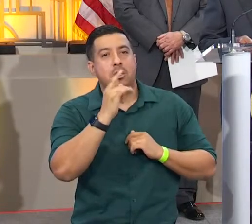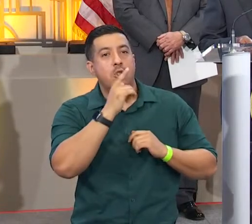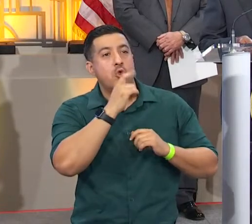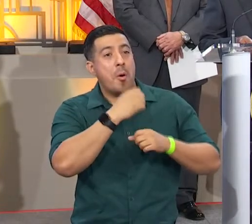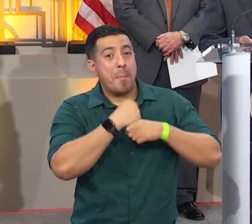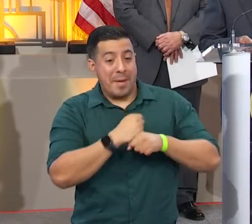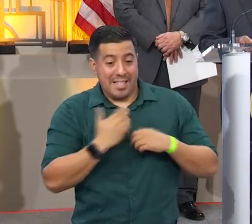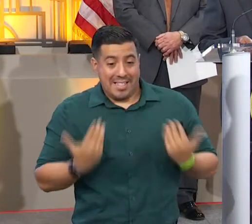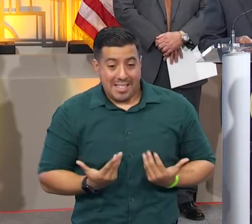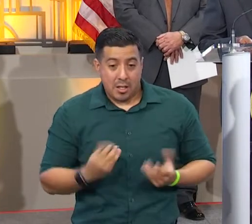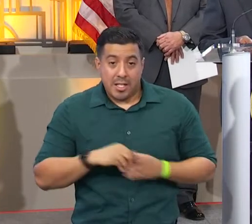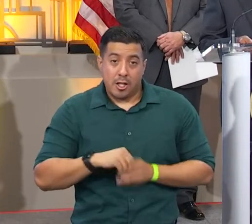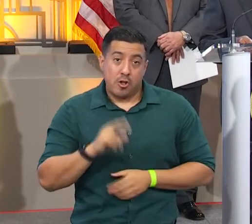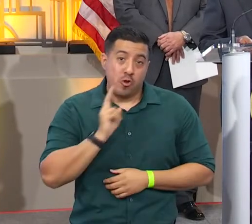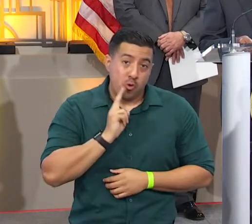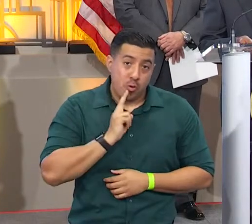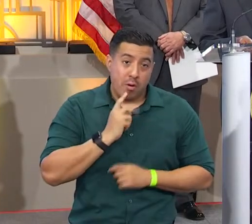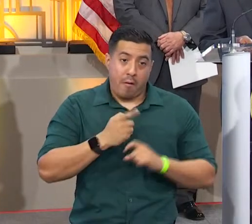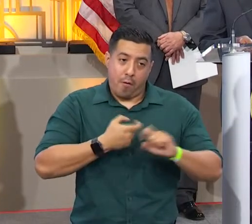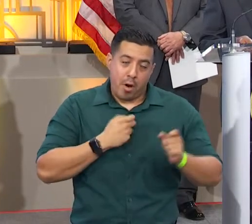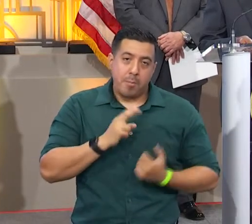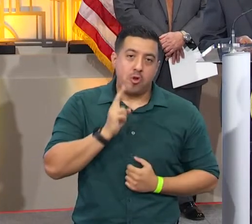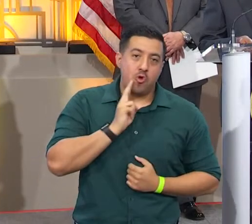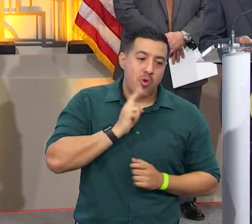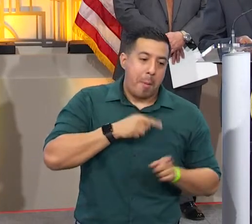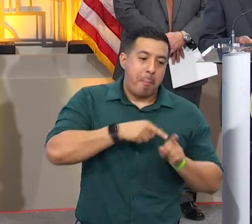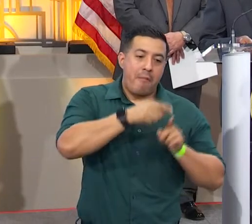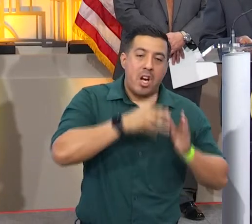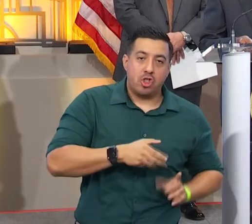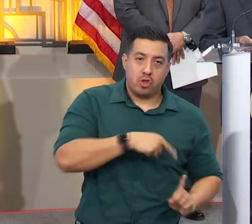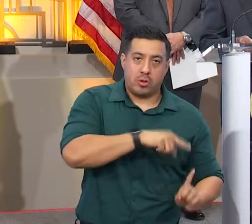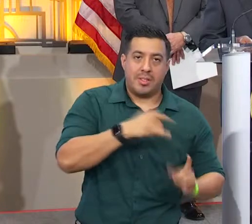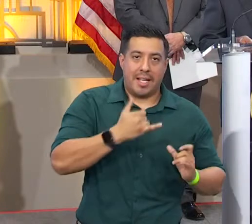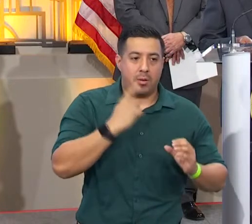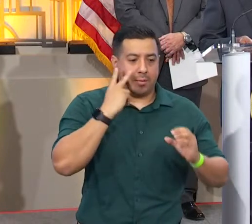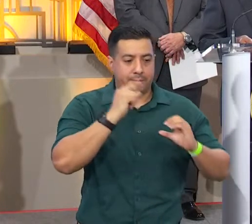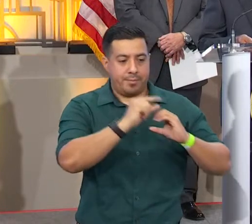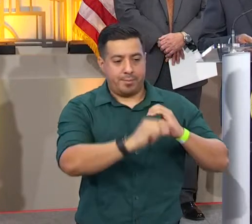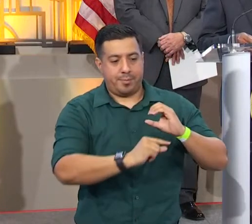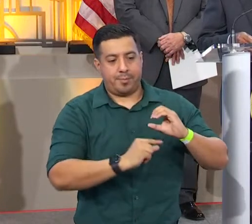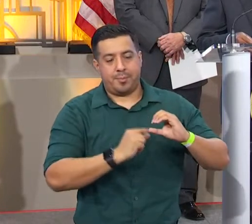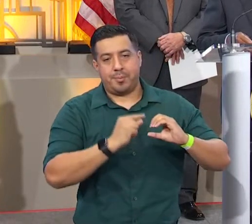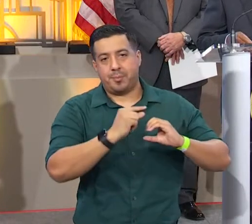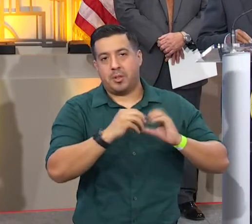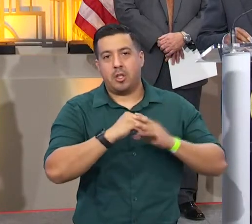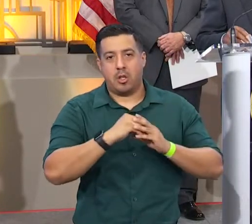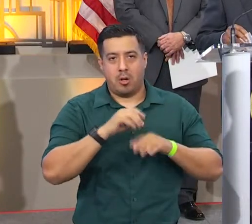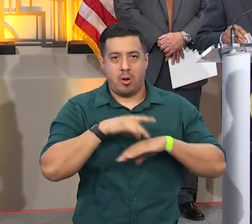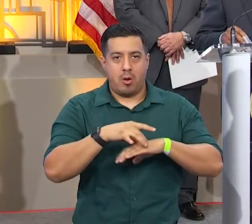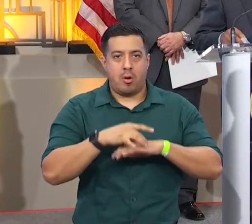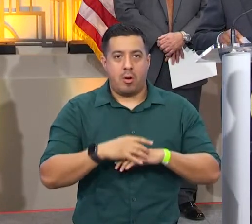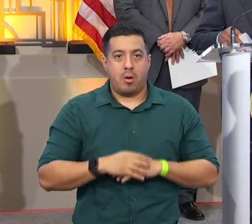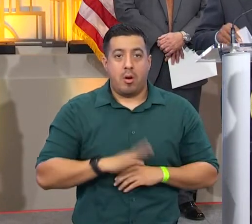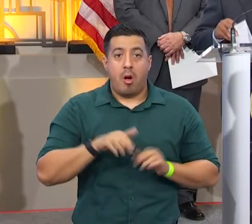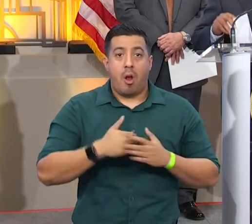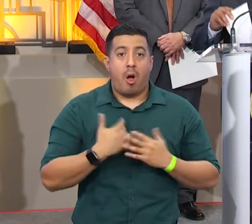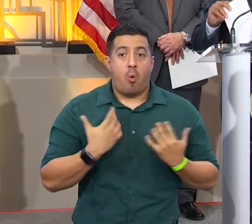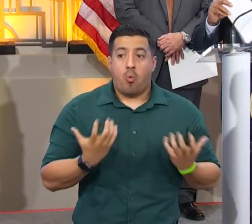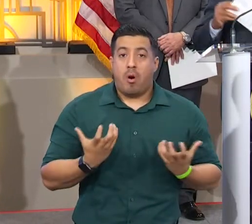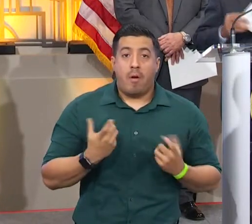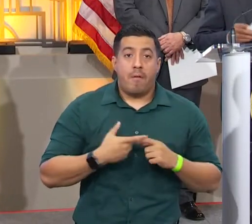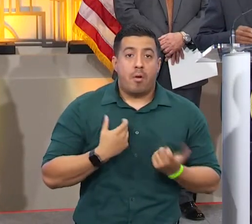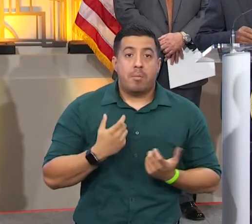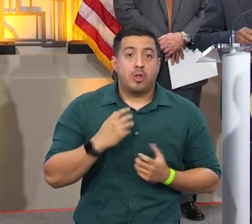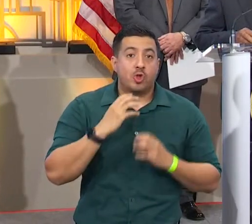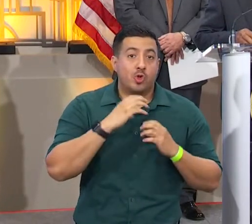built in Houston by Houston professionals is circling the Earth. All I want for Christmas is